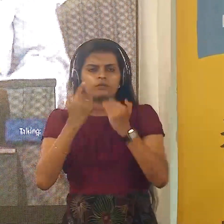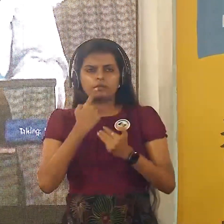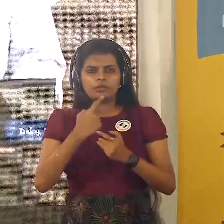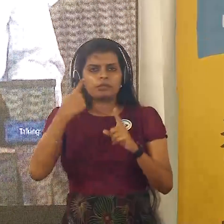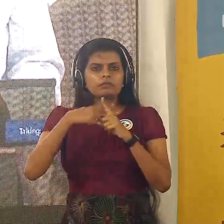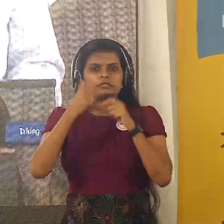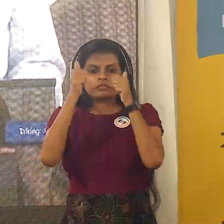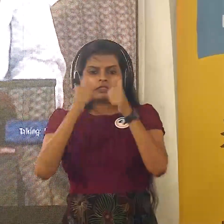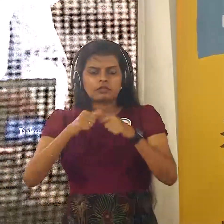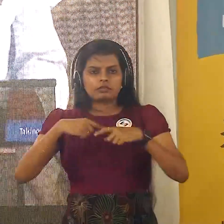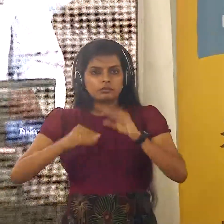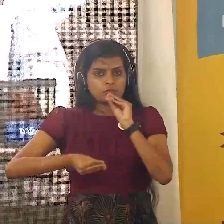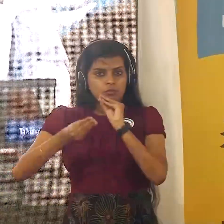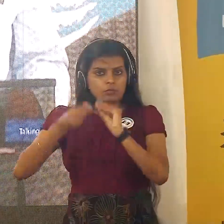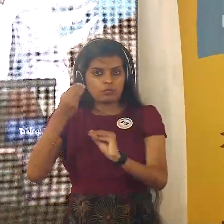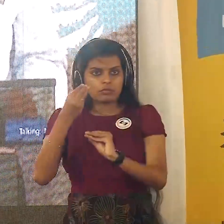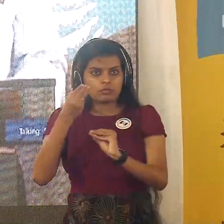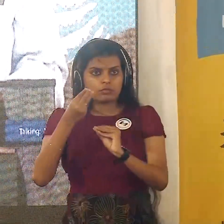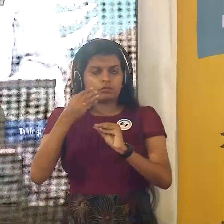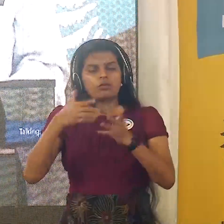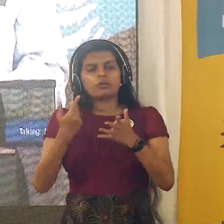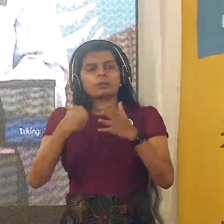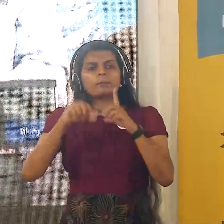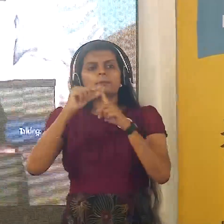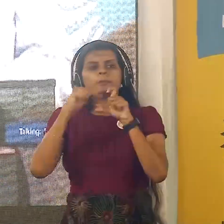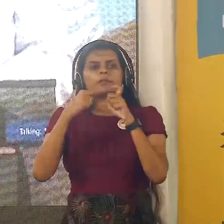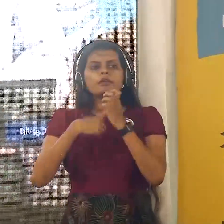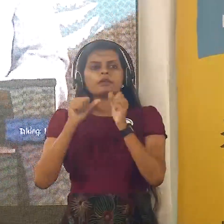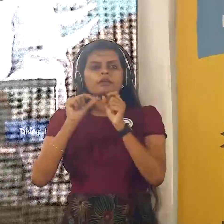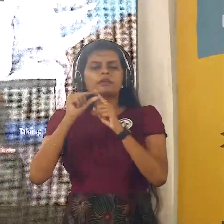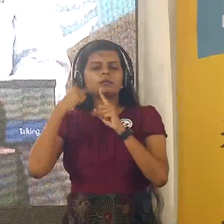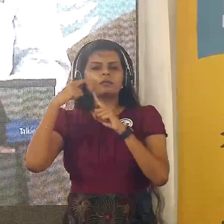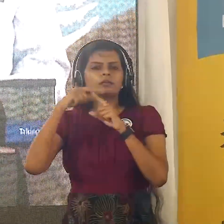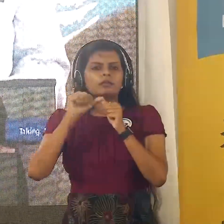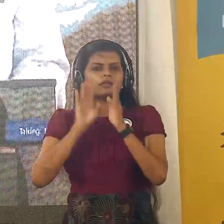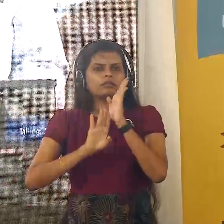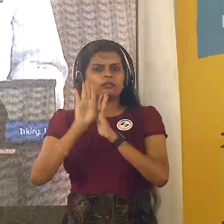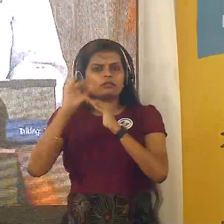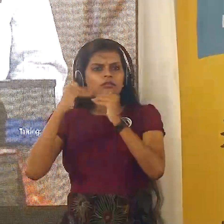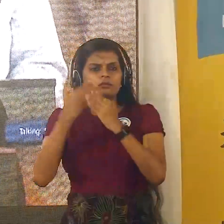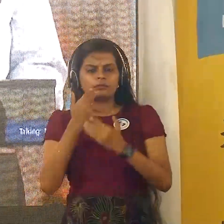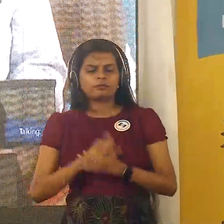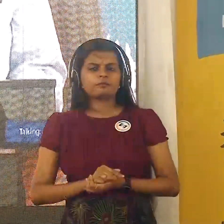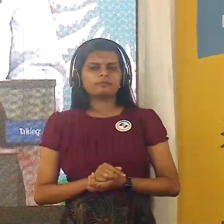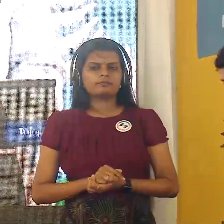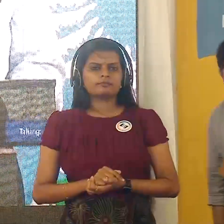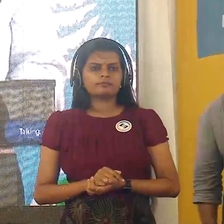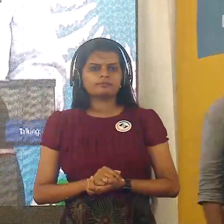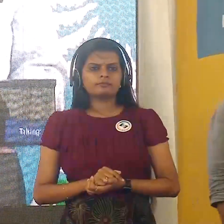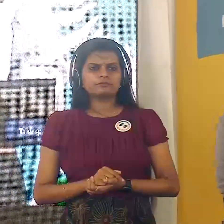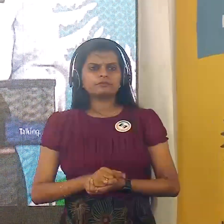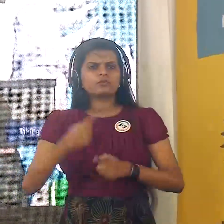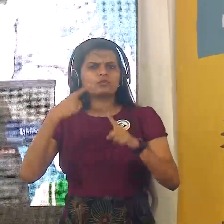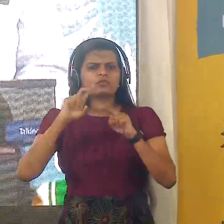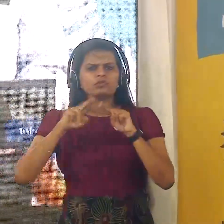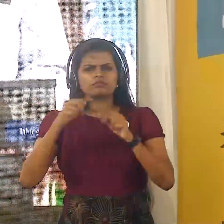has increased, either on an absolute basis or on a per capita basis. That is indisputable, but that can always be